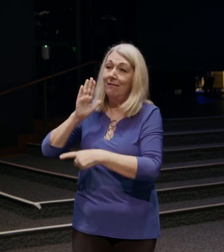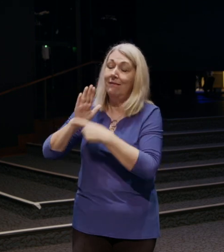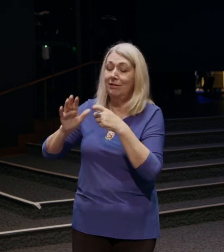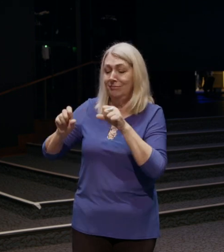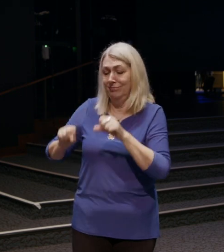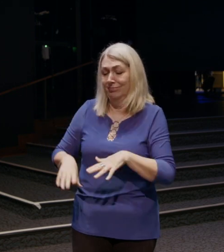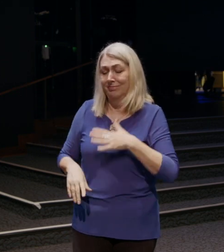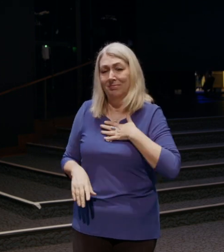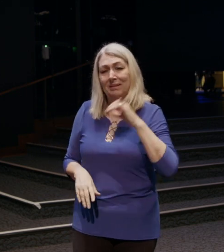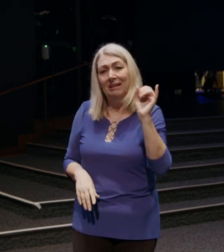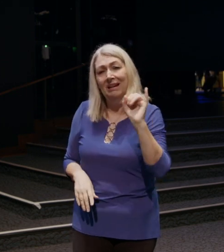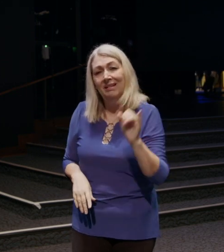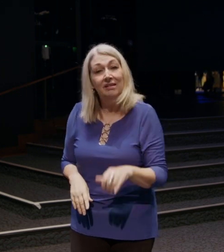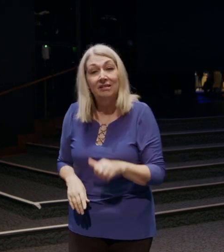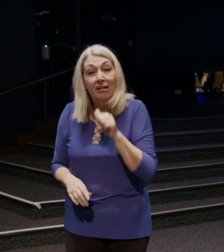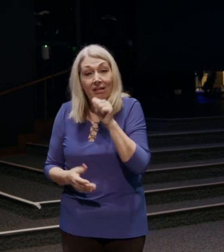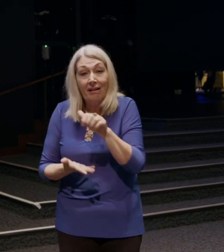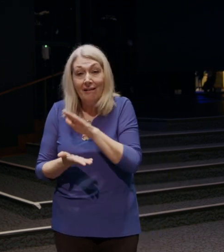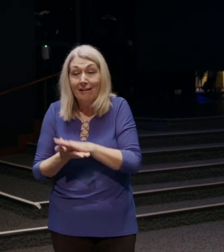unkind.